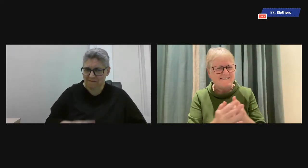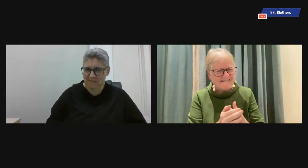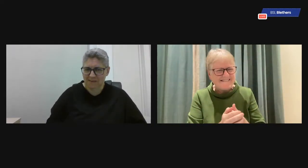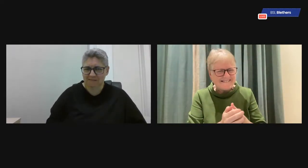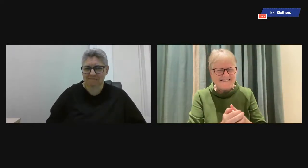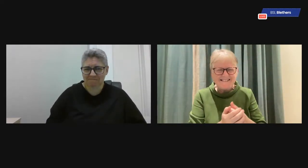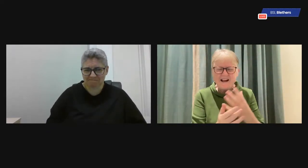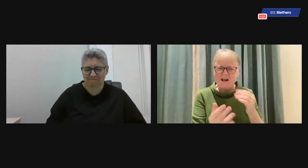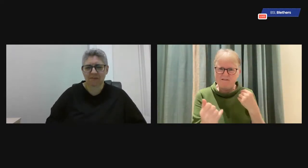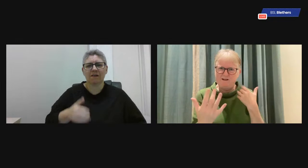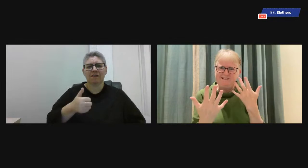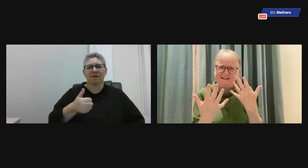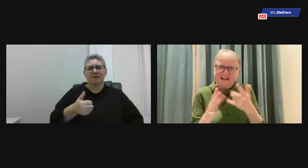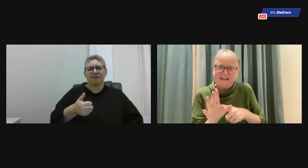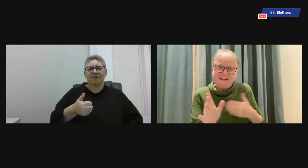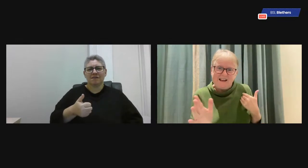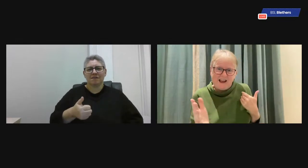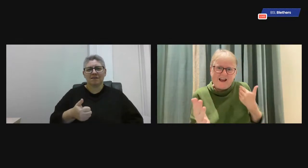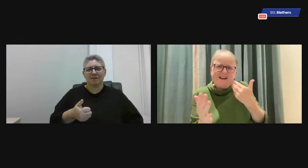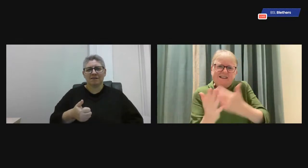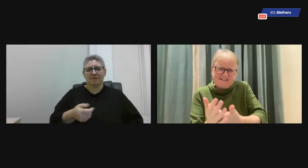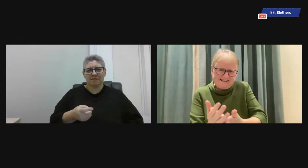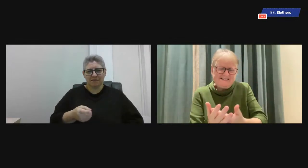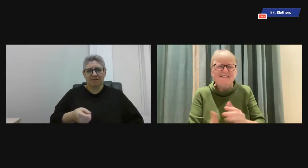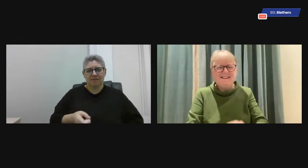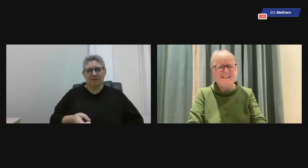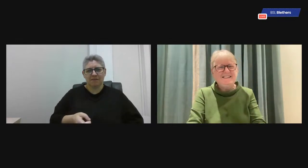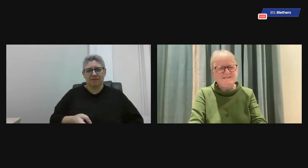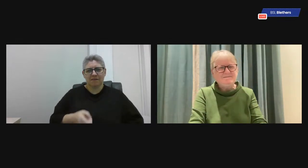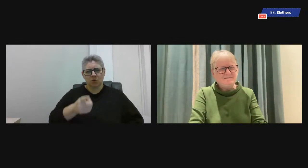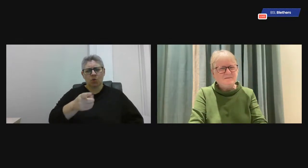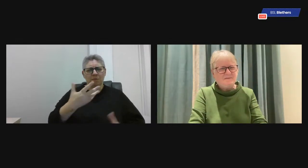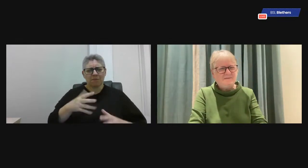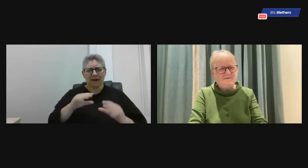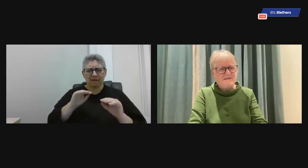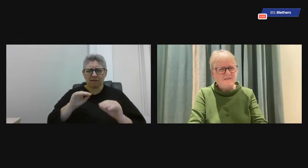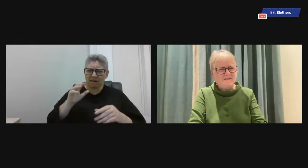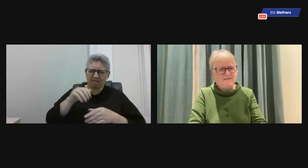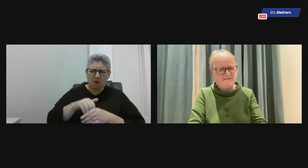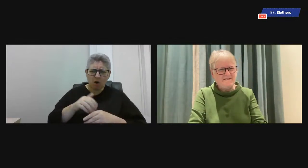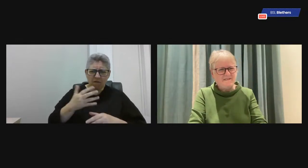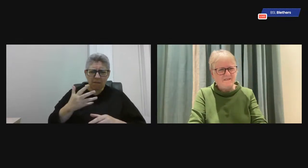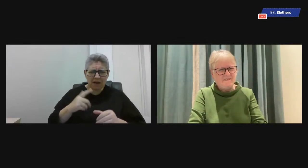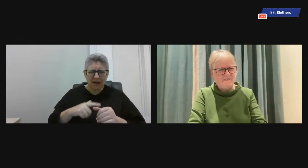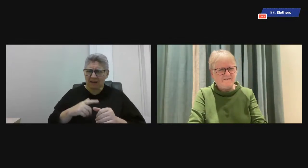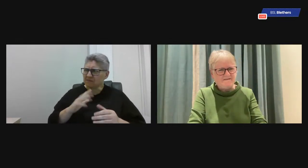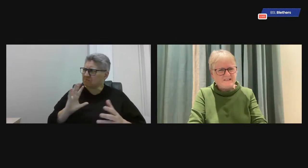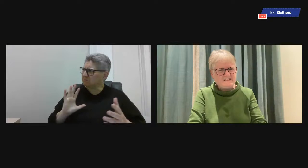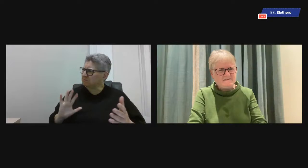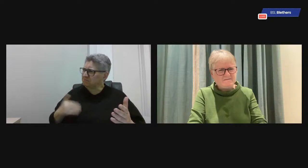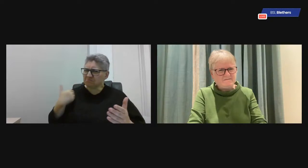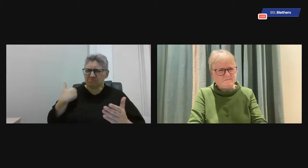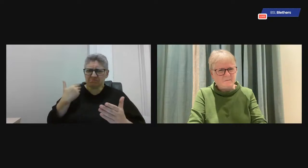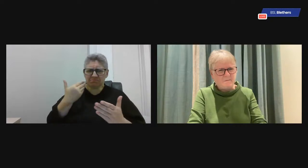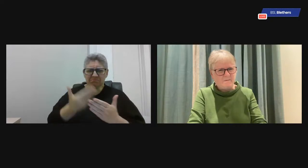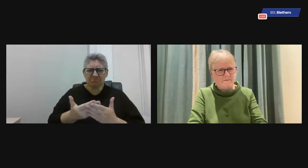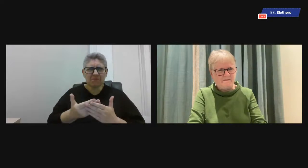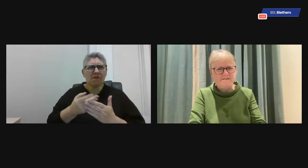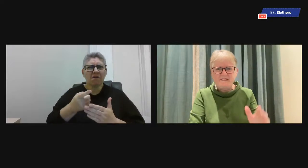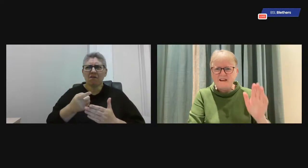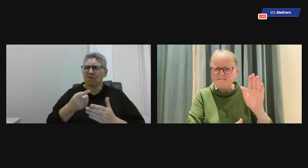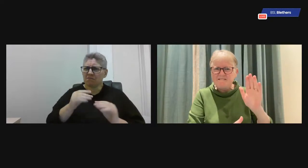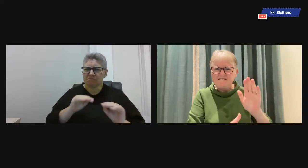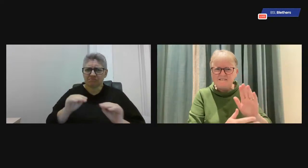it's about teaching. It's a very positive sign. And we've been using that for the past 10 years.